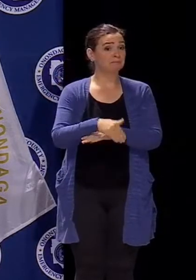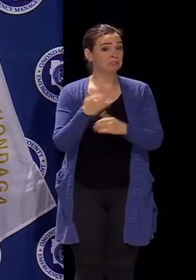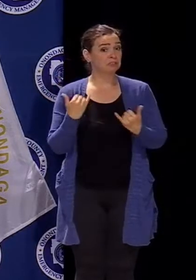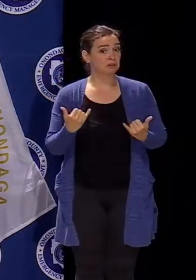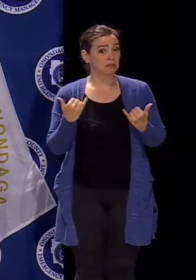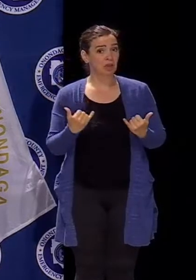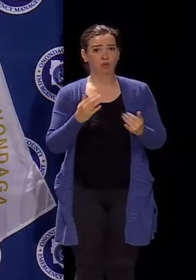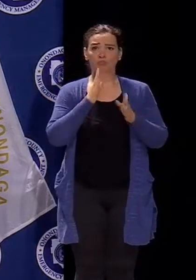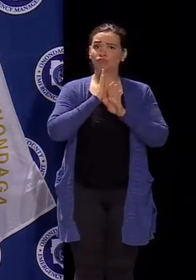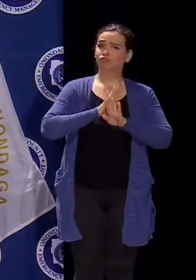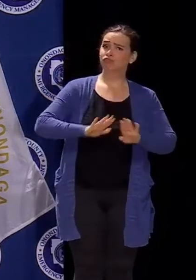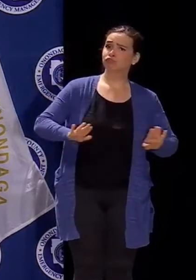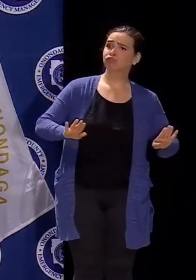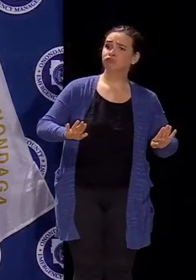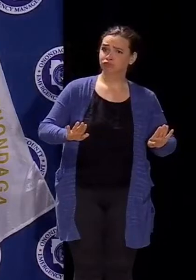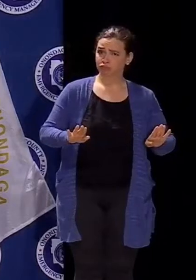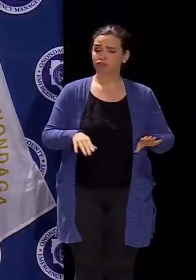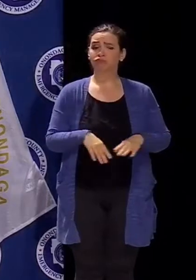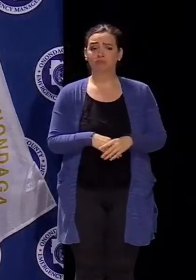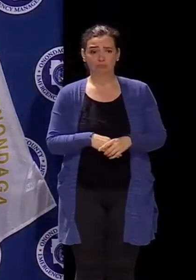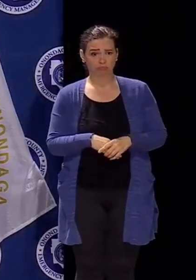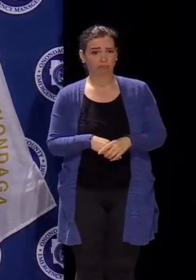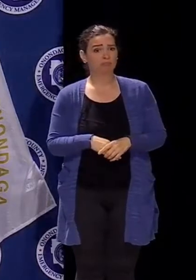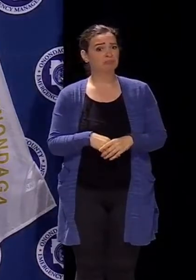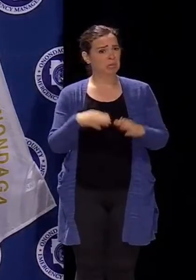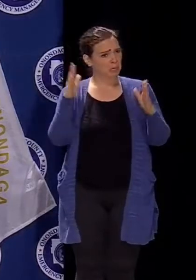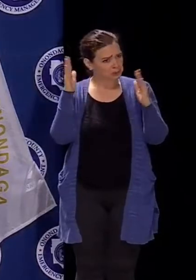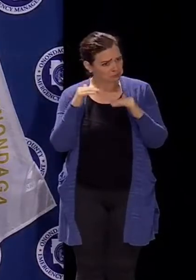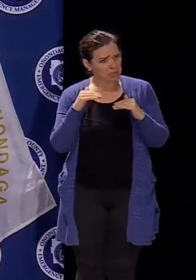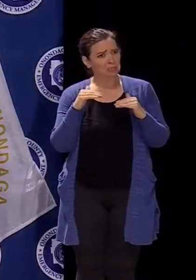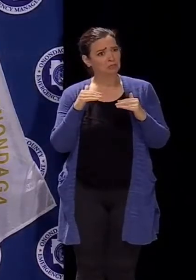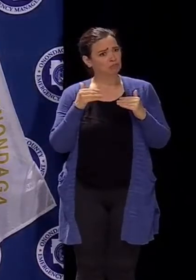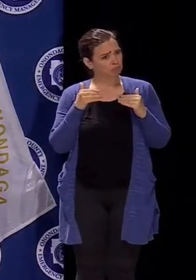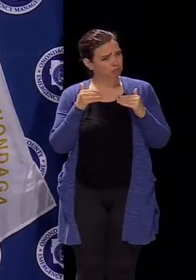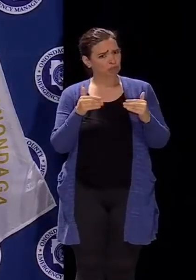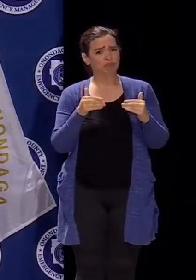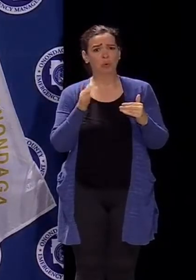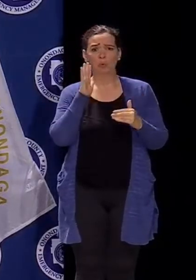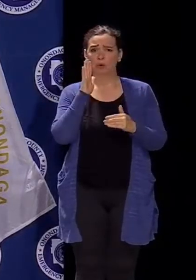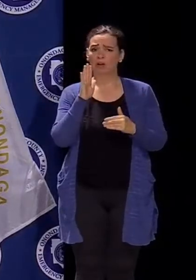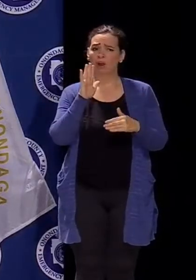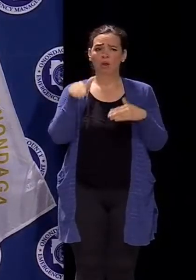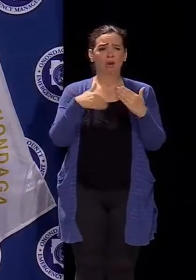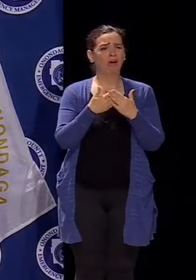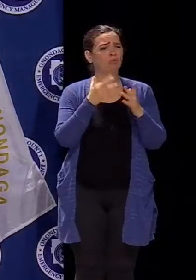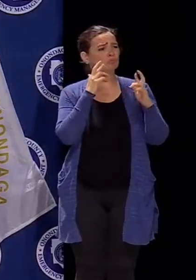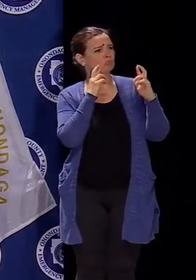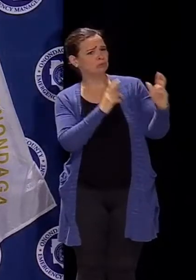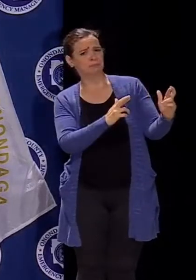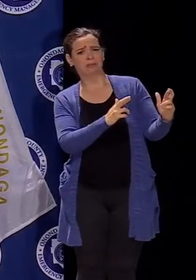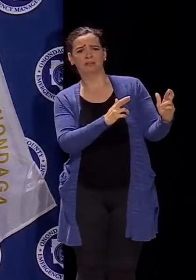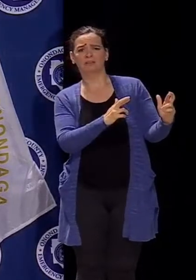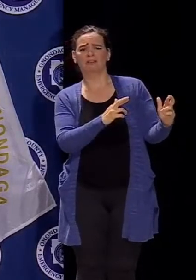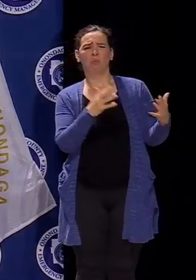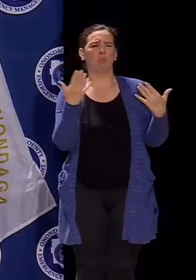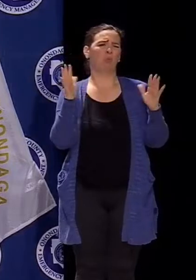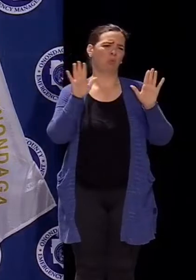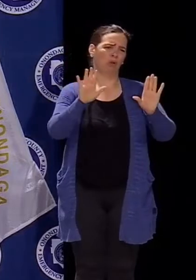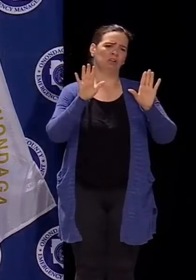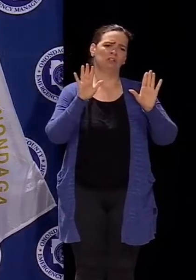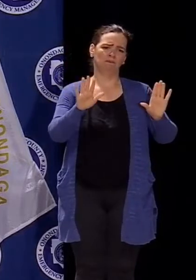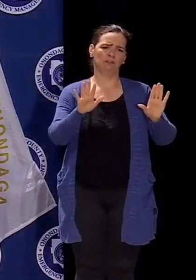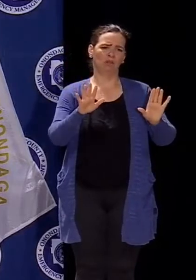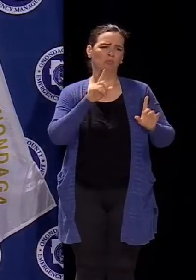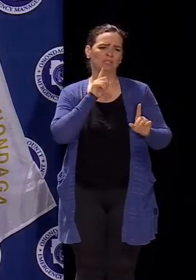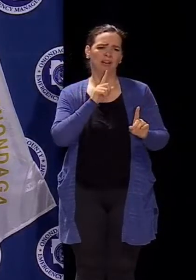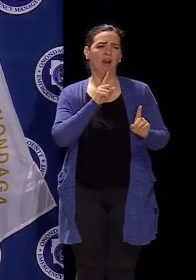days. Overall, respectful. That's what, that's the best way to really honor Mr.